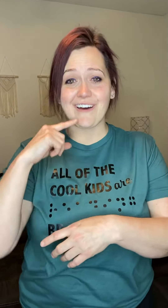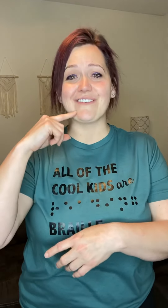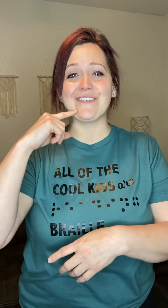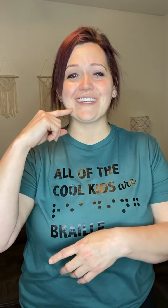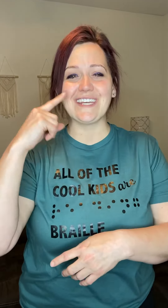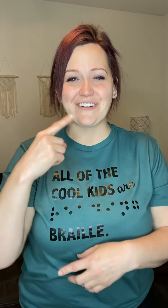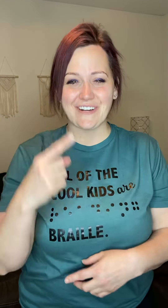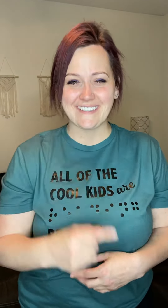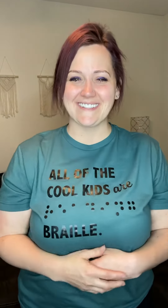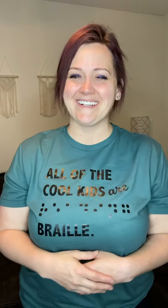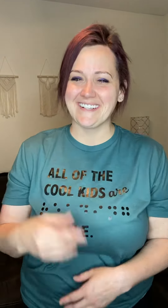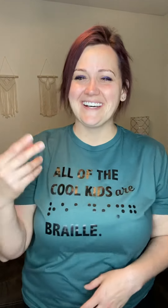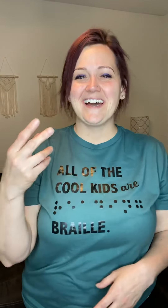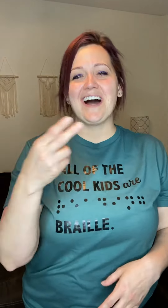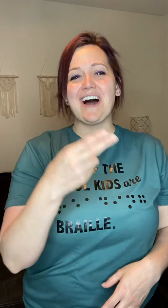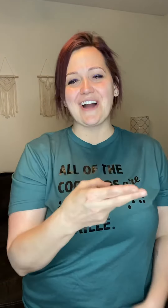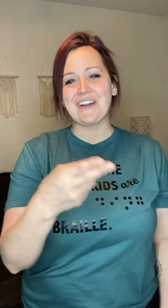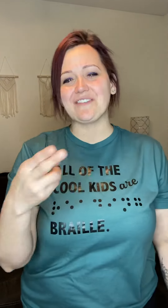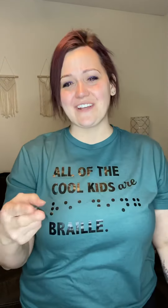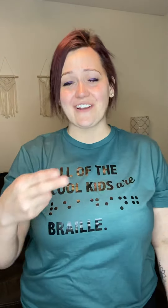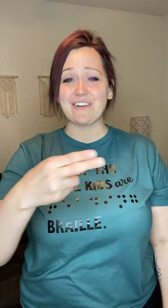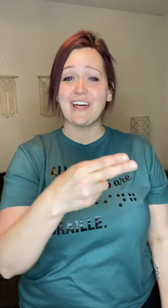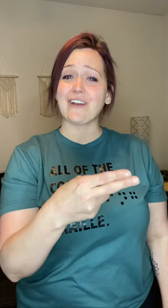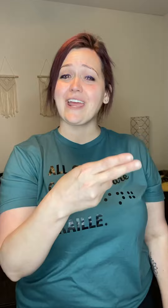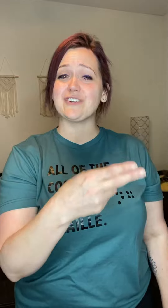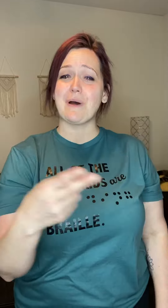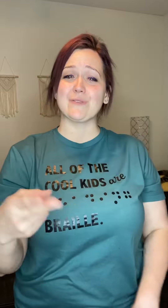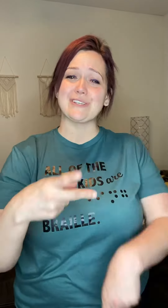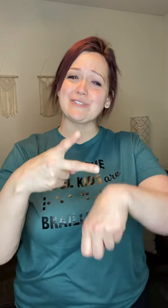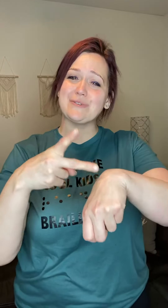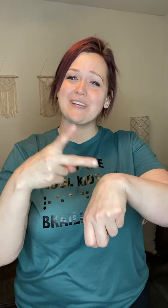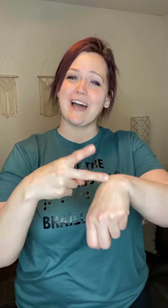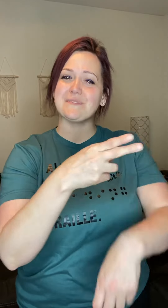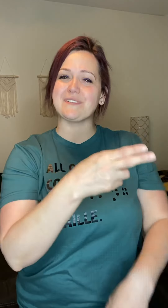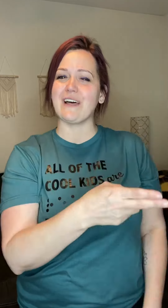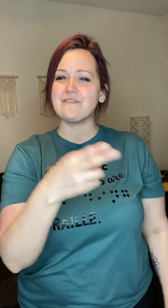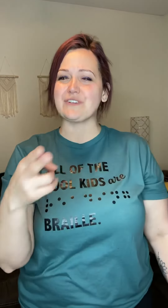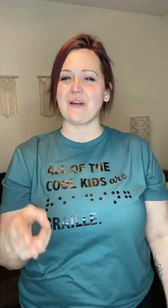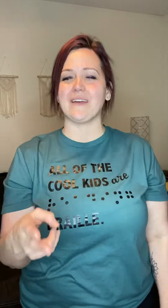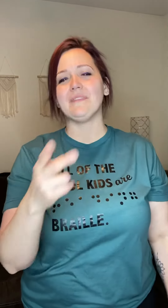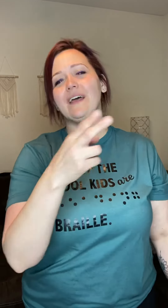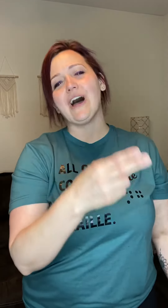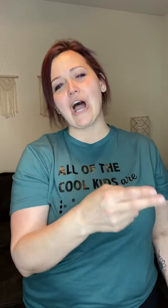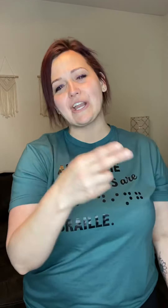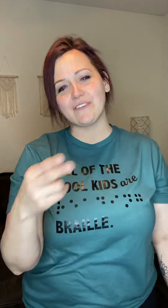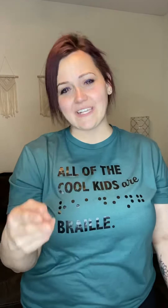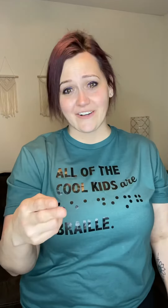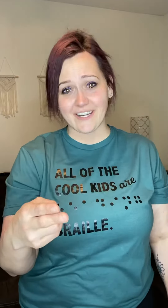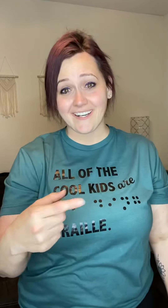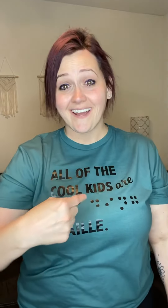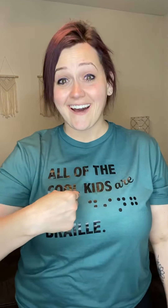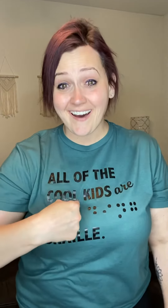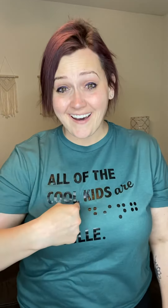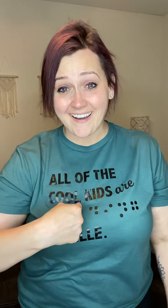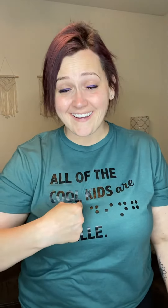of hearing. Hard of hearing. Your letter H bounces 2 times left to right. Hard of hearing. I